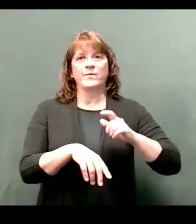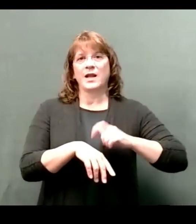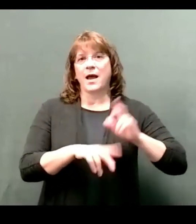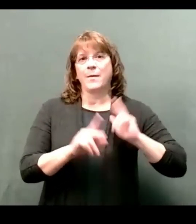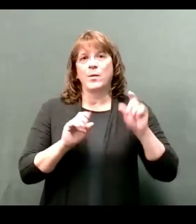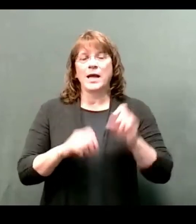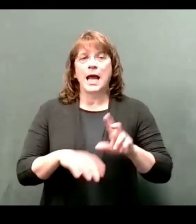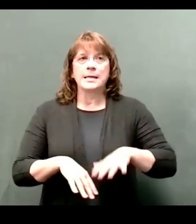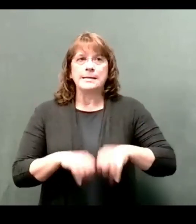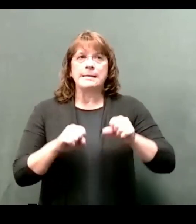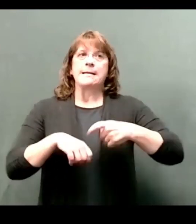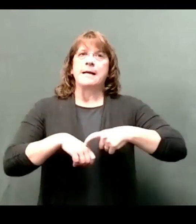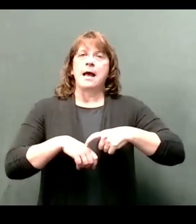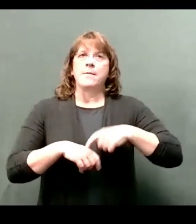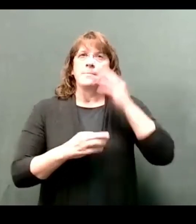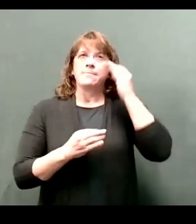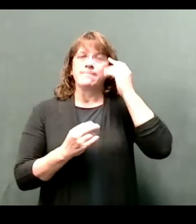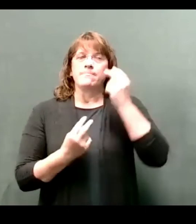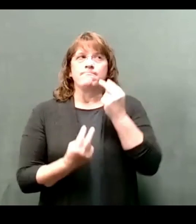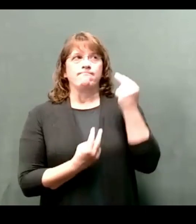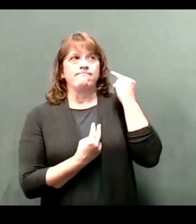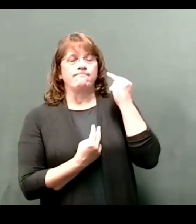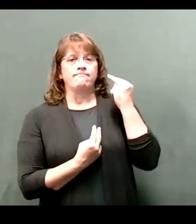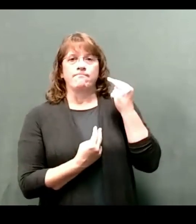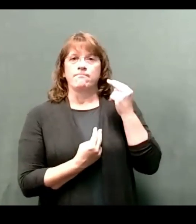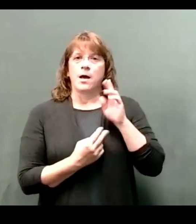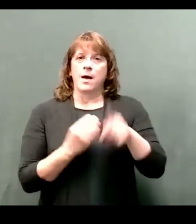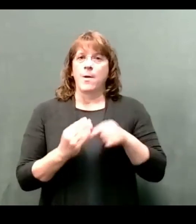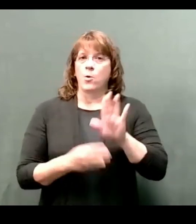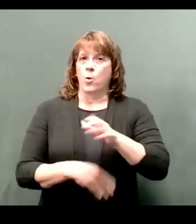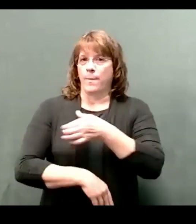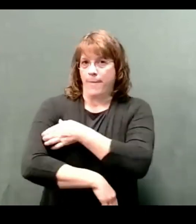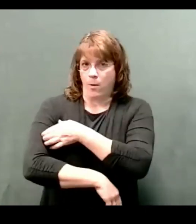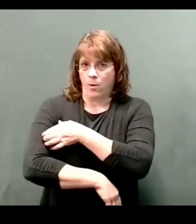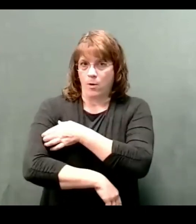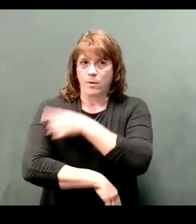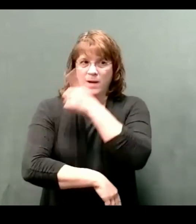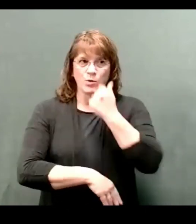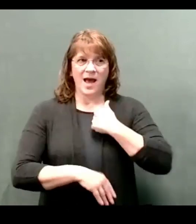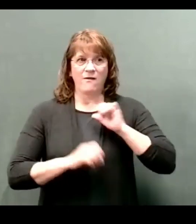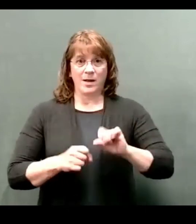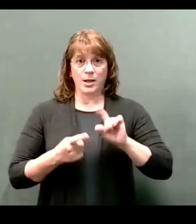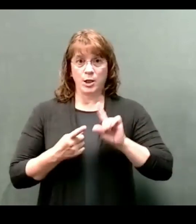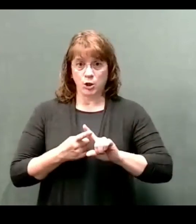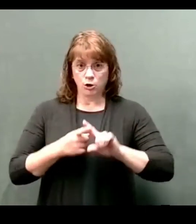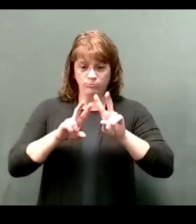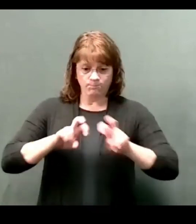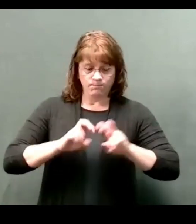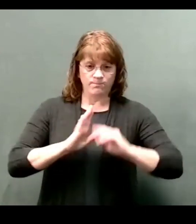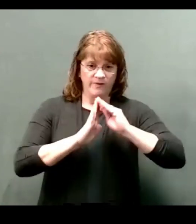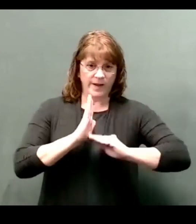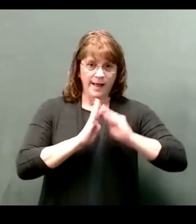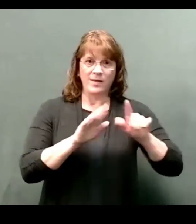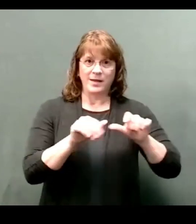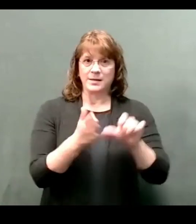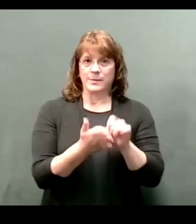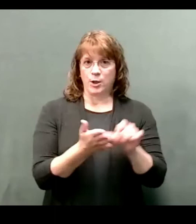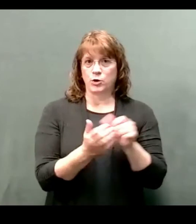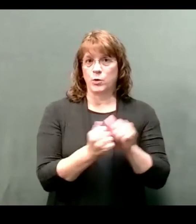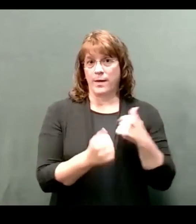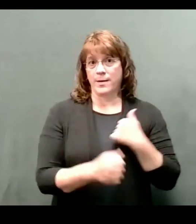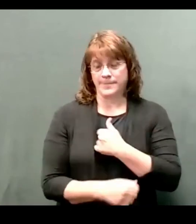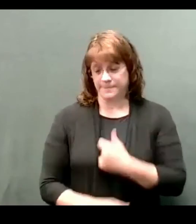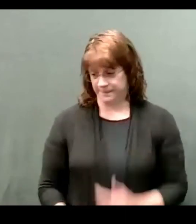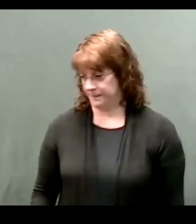take a minute and reflect on just the power that you hold by having the ability to walk through this page in this resource with